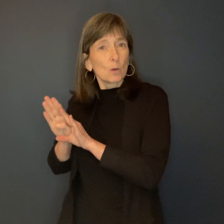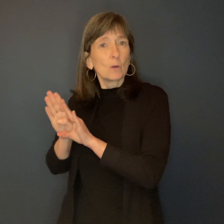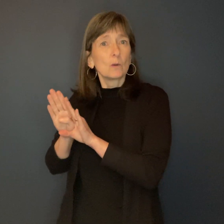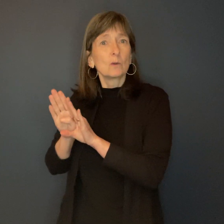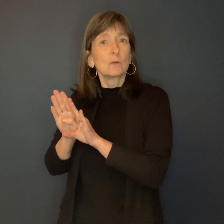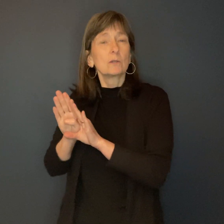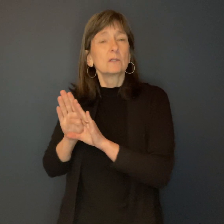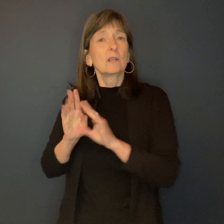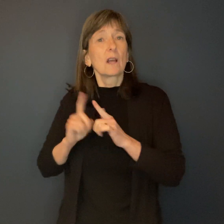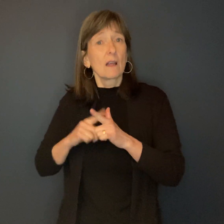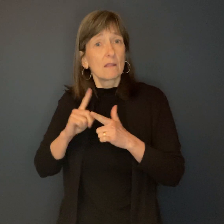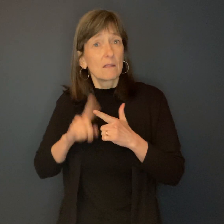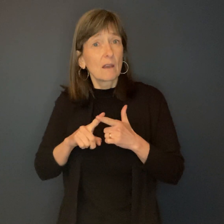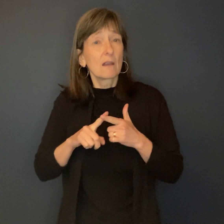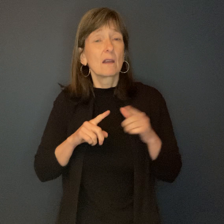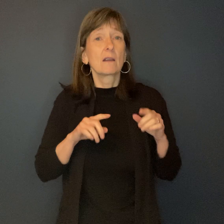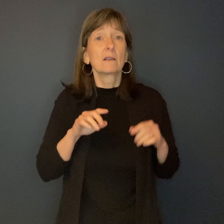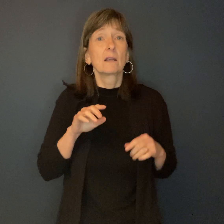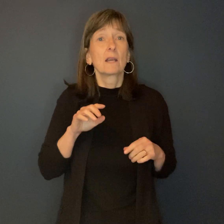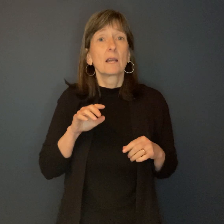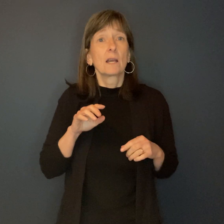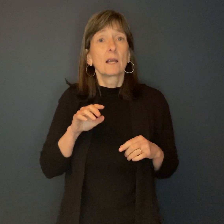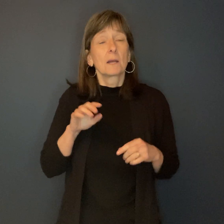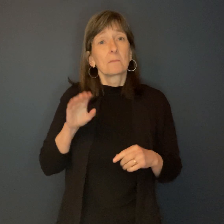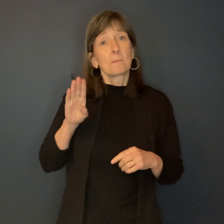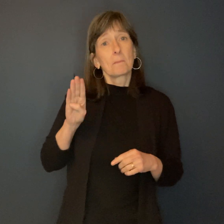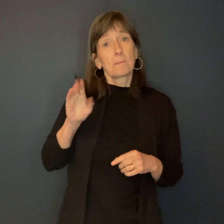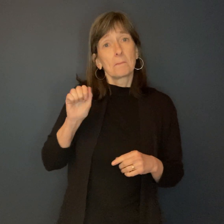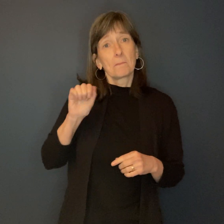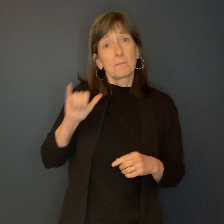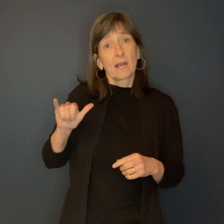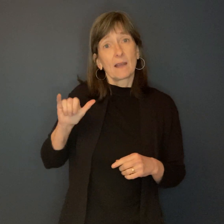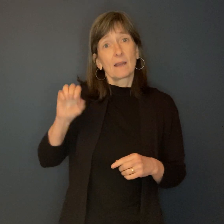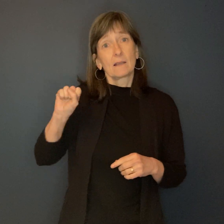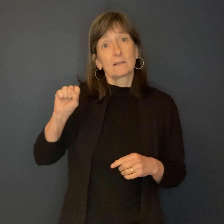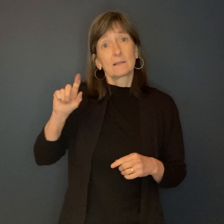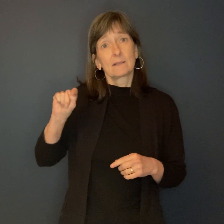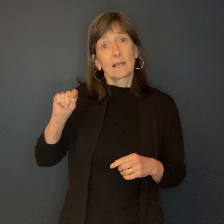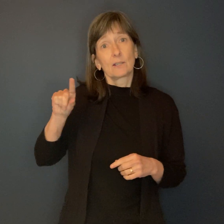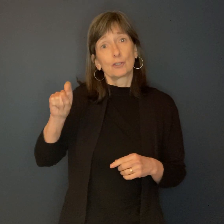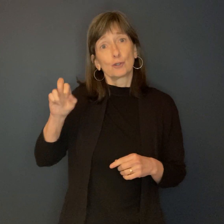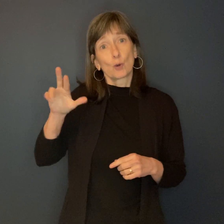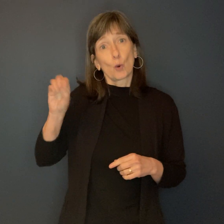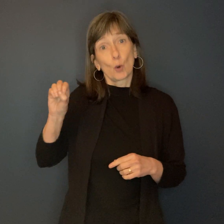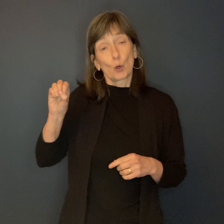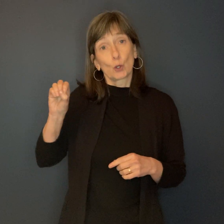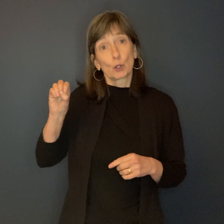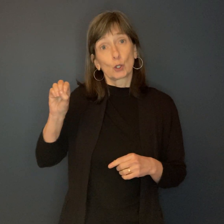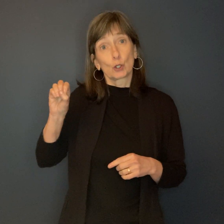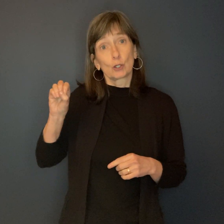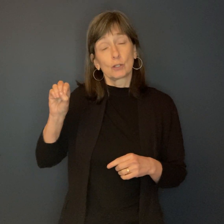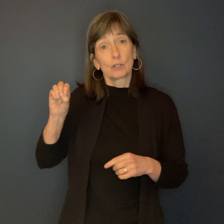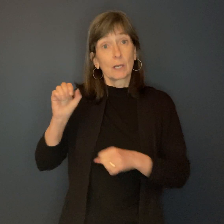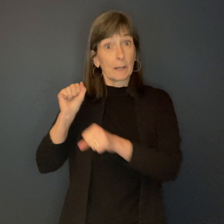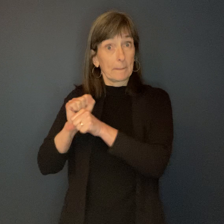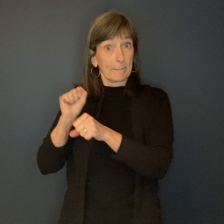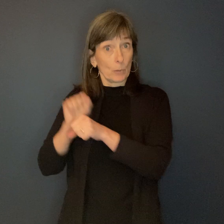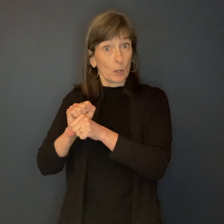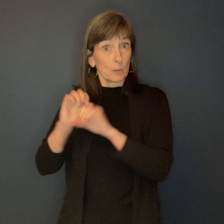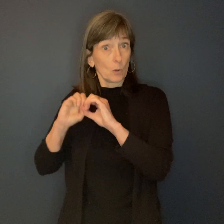the Bay St. George Community Employment Corporation as really a national pilot project to demonstrate